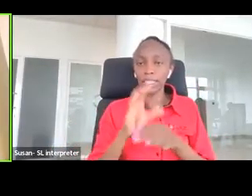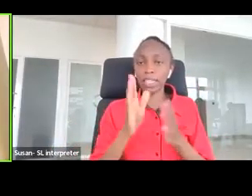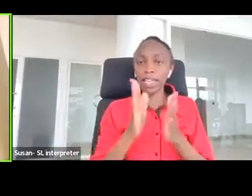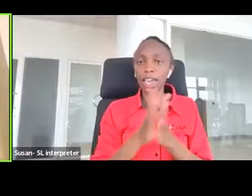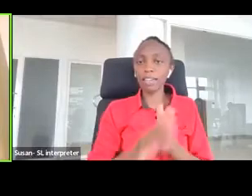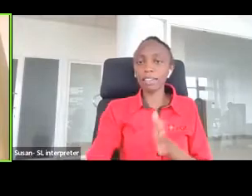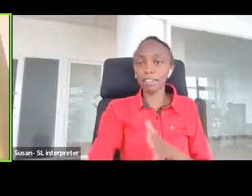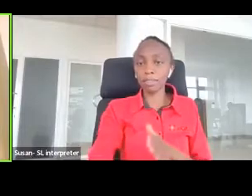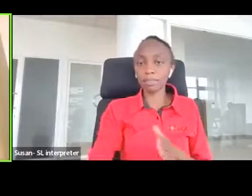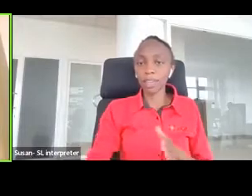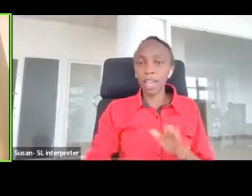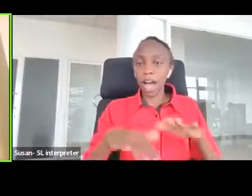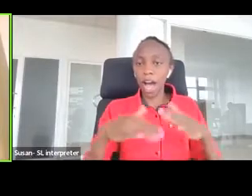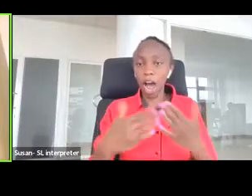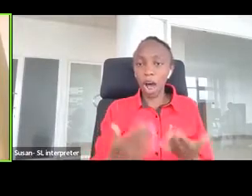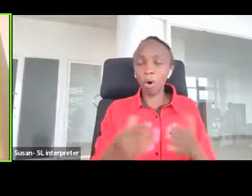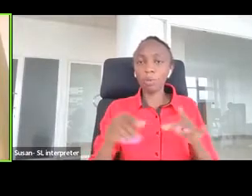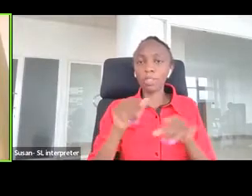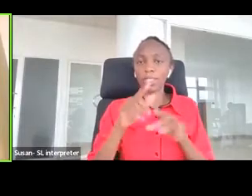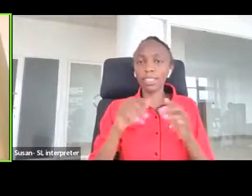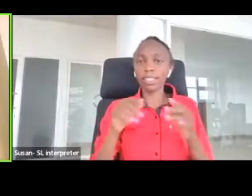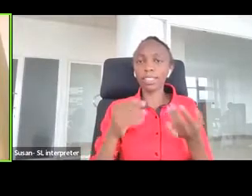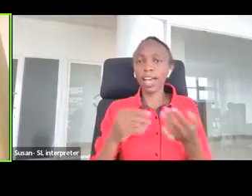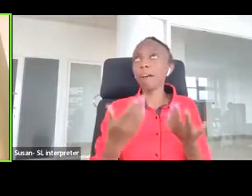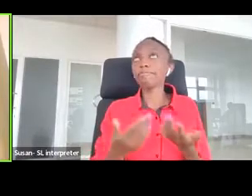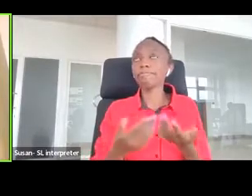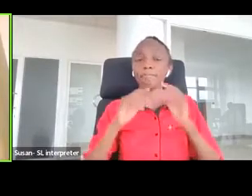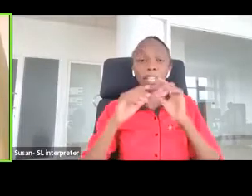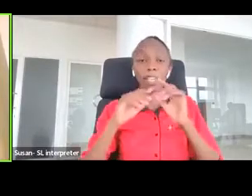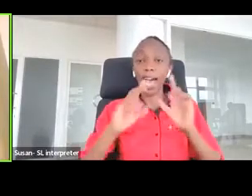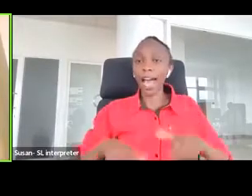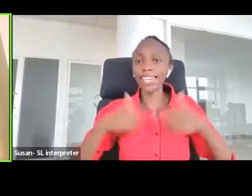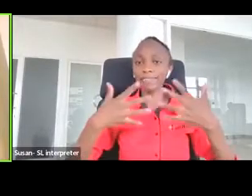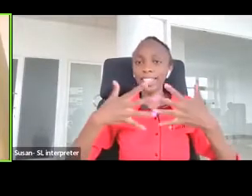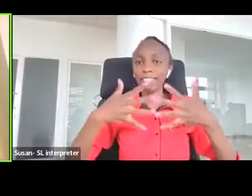it really is a living network, because the teachers